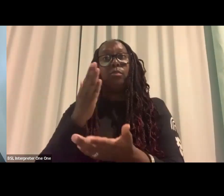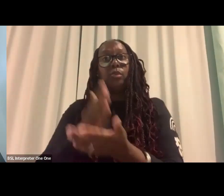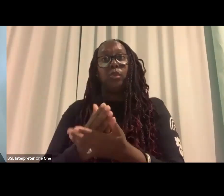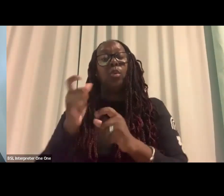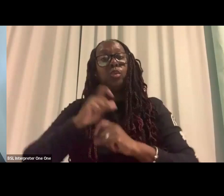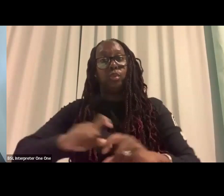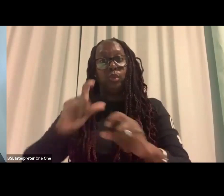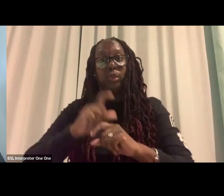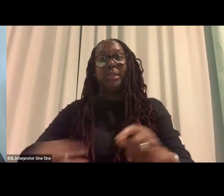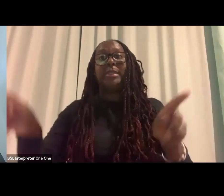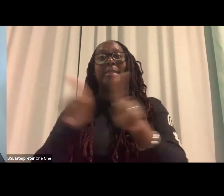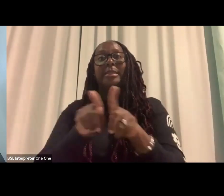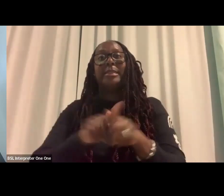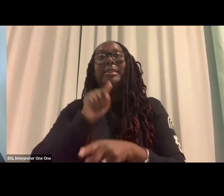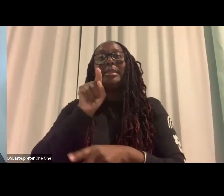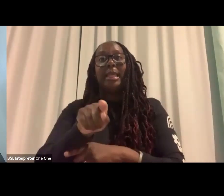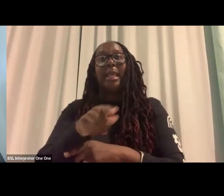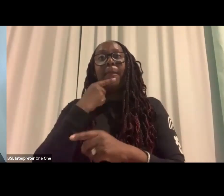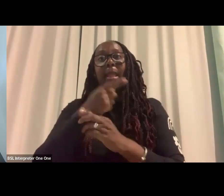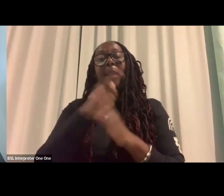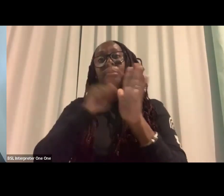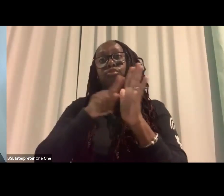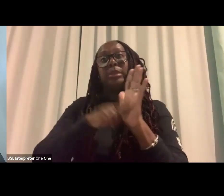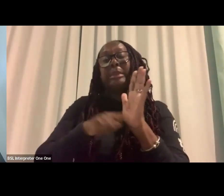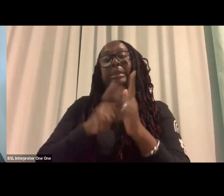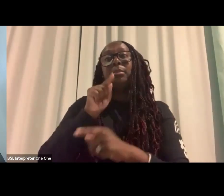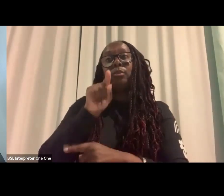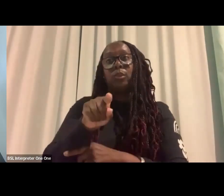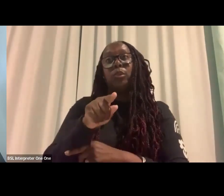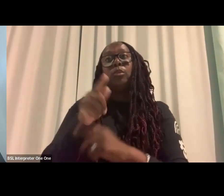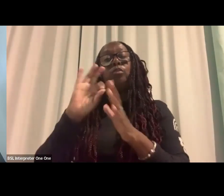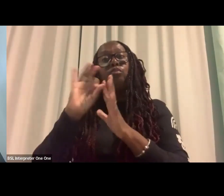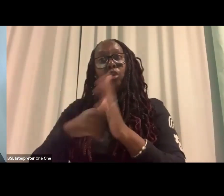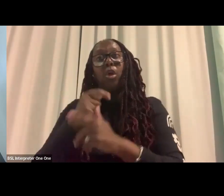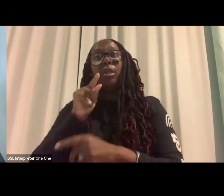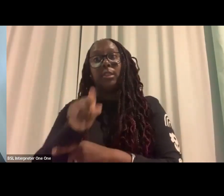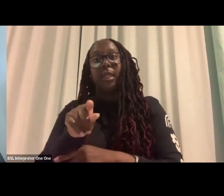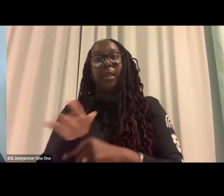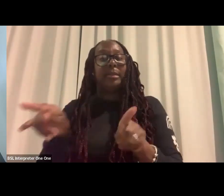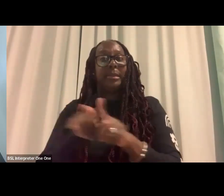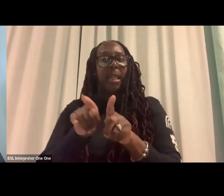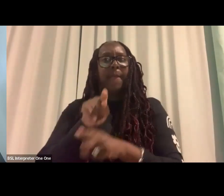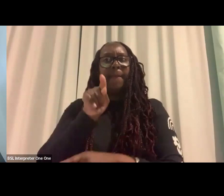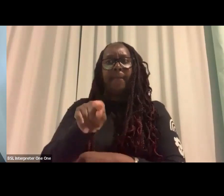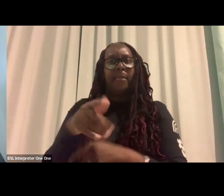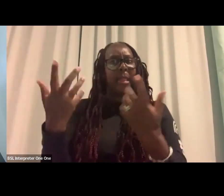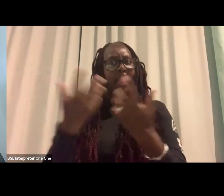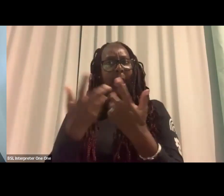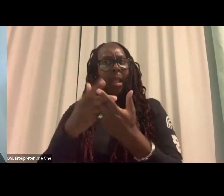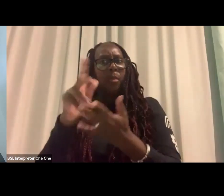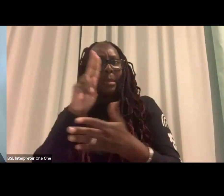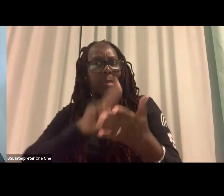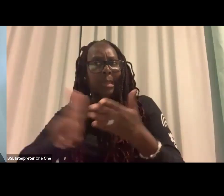the GNH values and principles in the plans and projects, and also to approach, to promote holistic approach